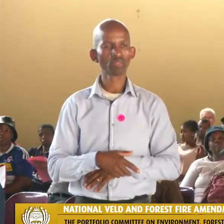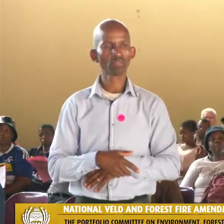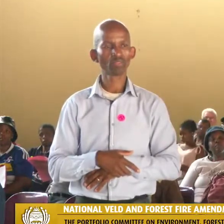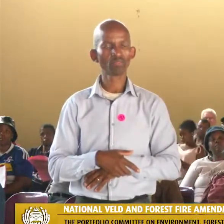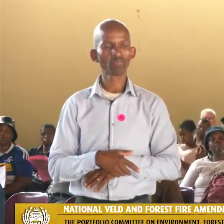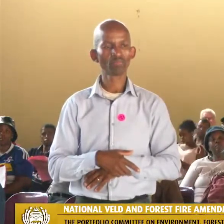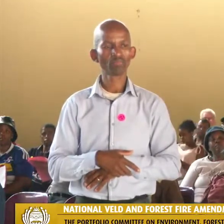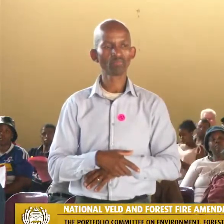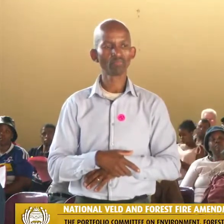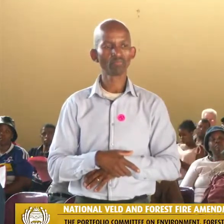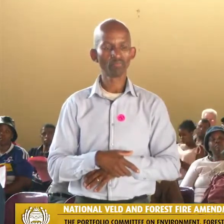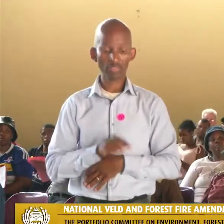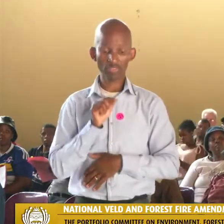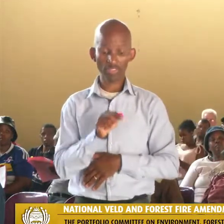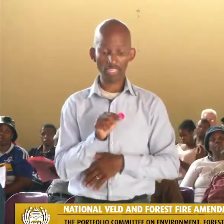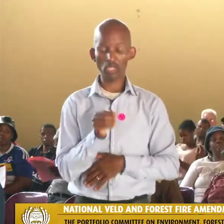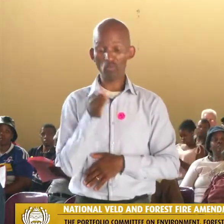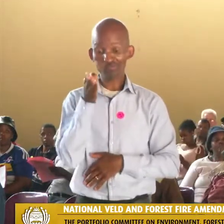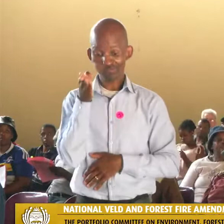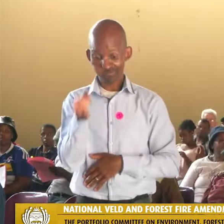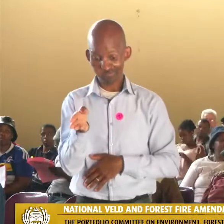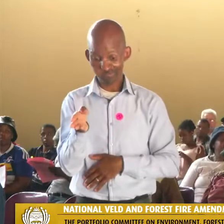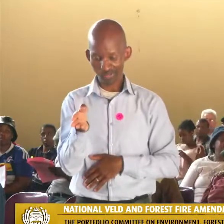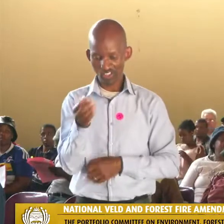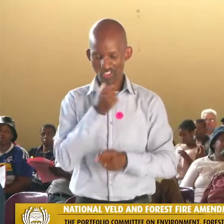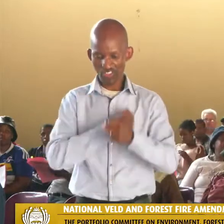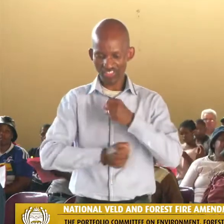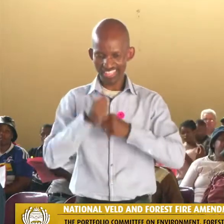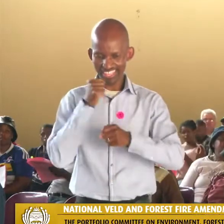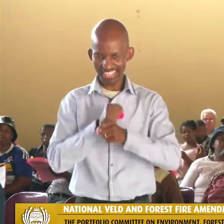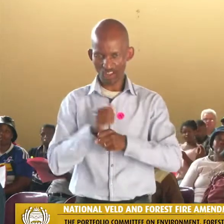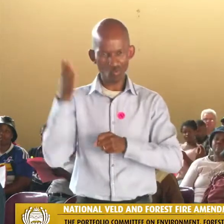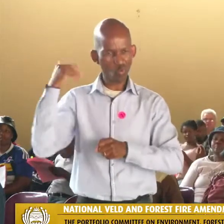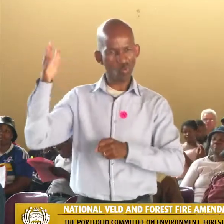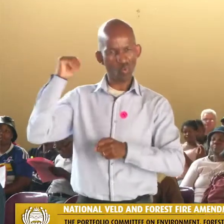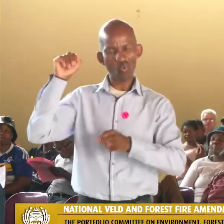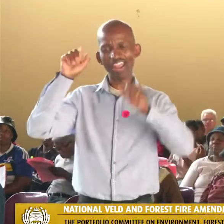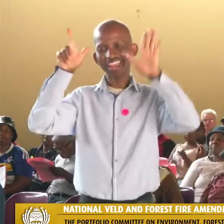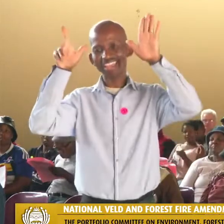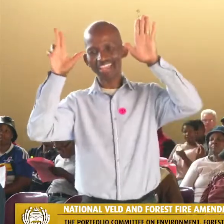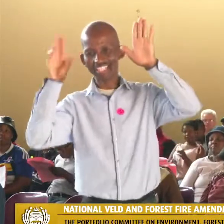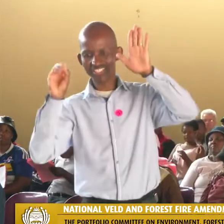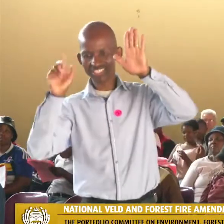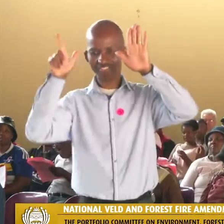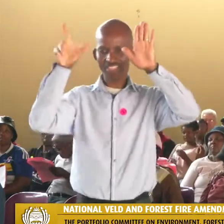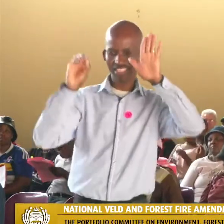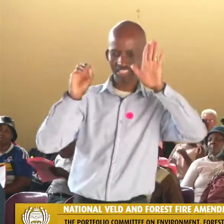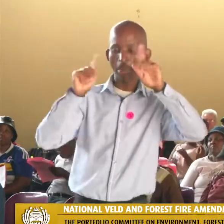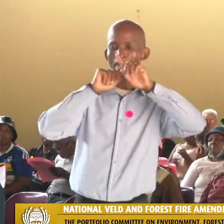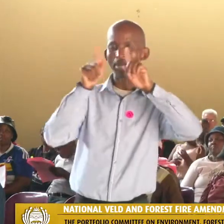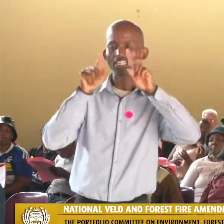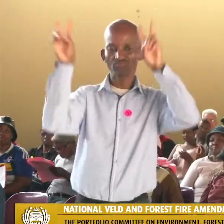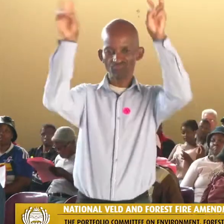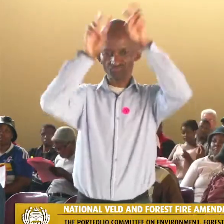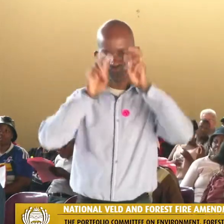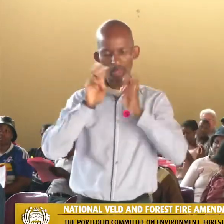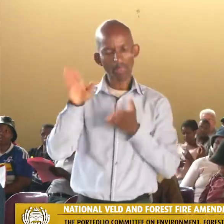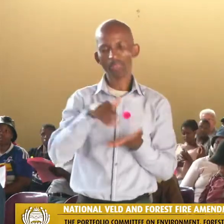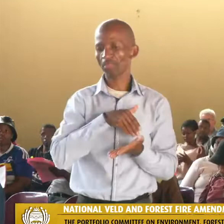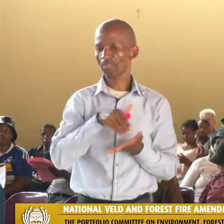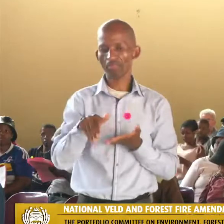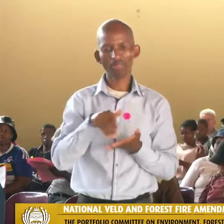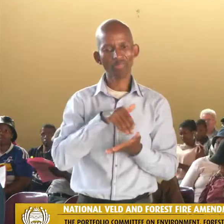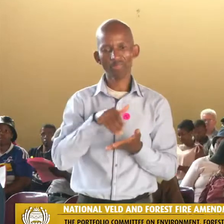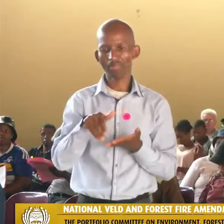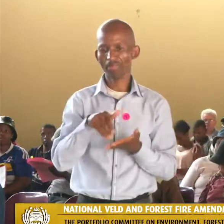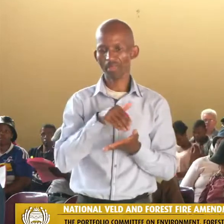number 5. E sa le ba dula ka bo 80s or 70s. Abana Those people has motlakase. been residing there from the